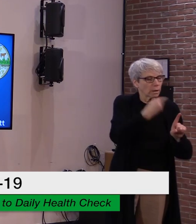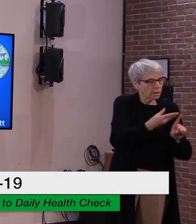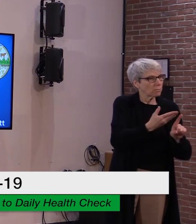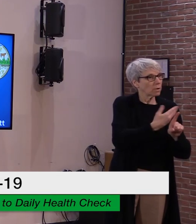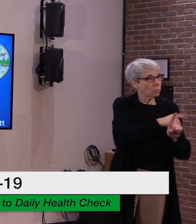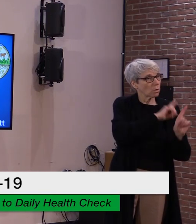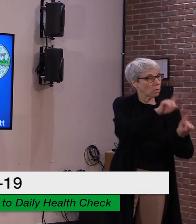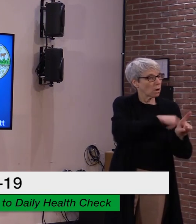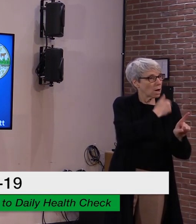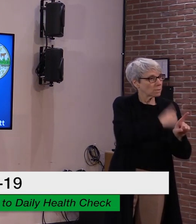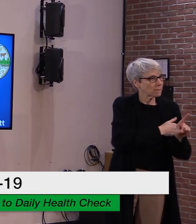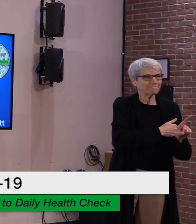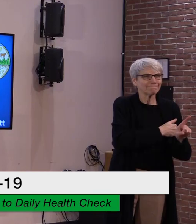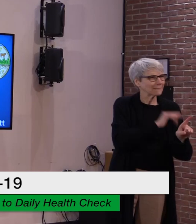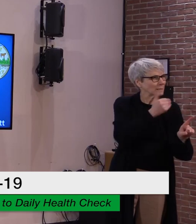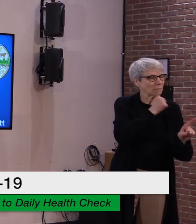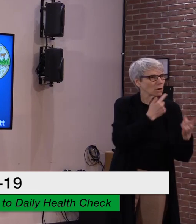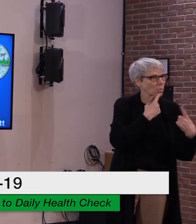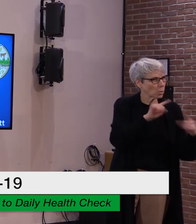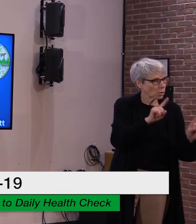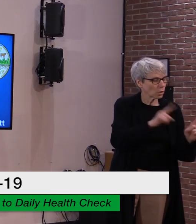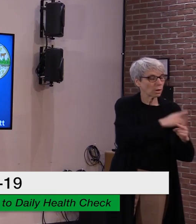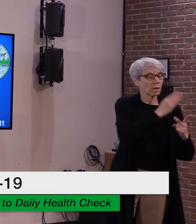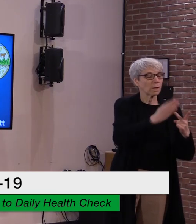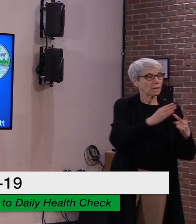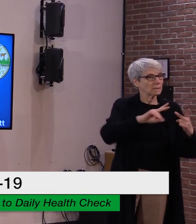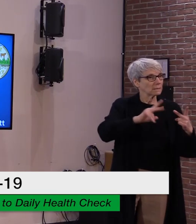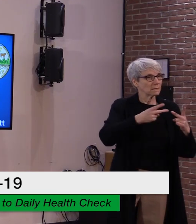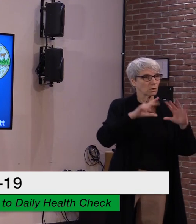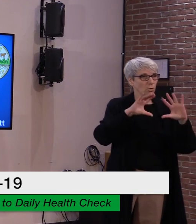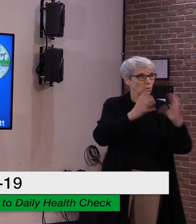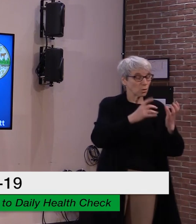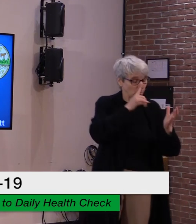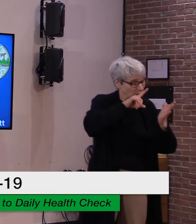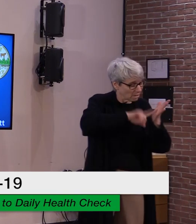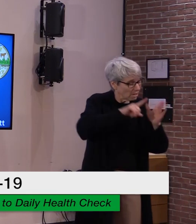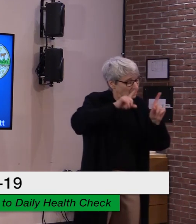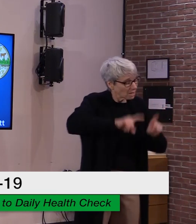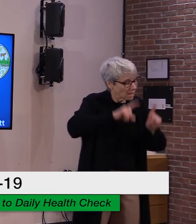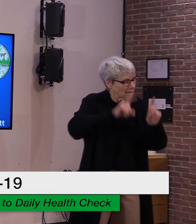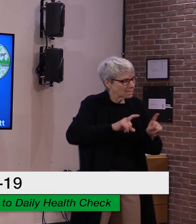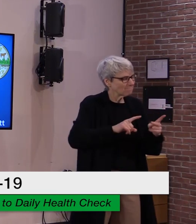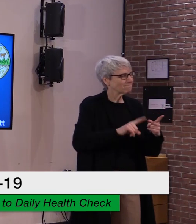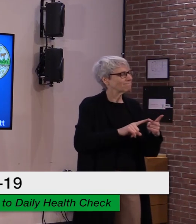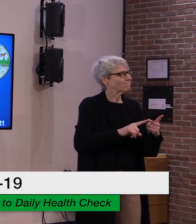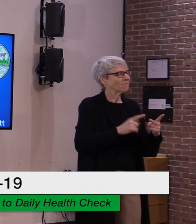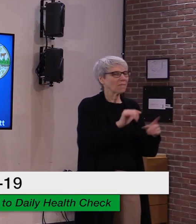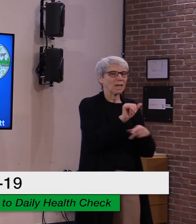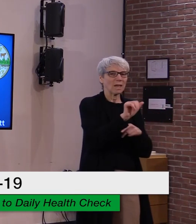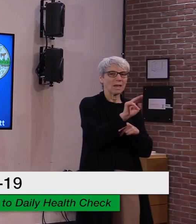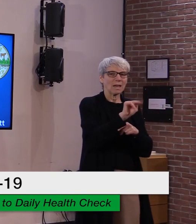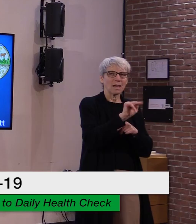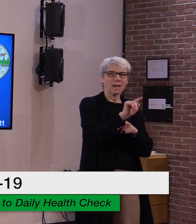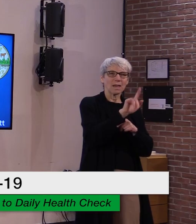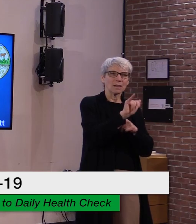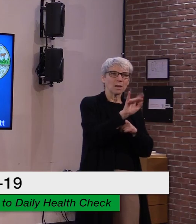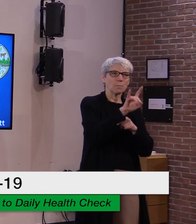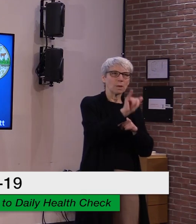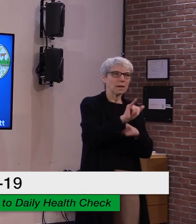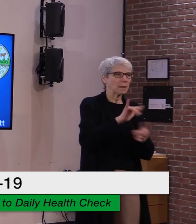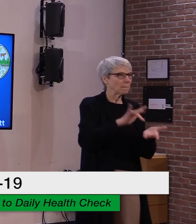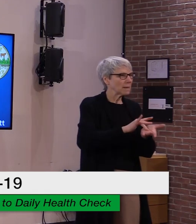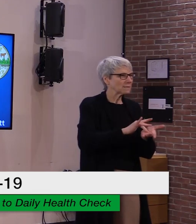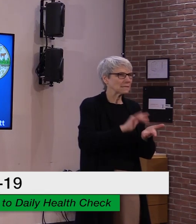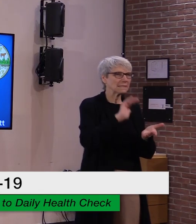disease society of america also suggested against routine use of this drug because of the low certainty of evidence at this